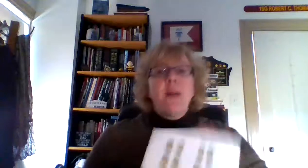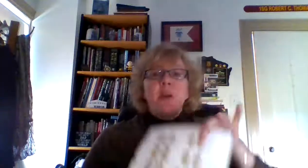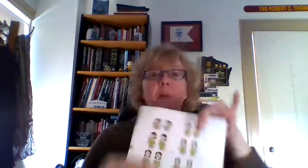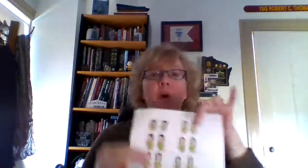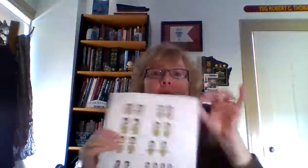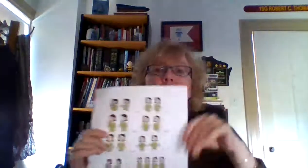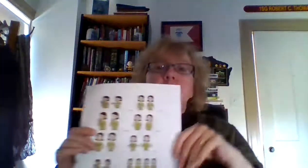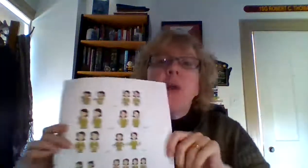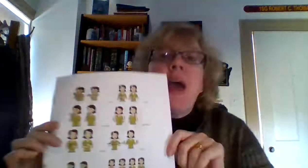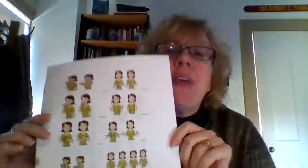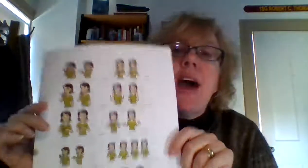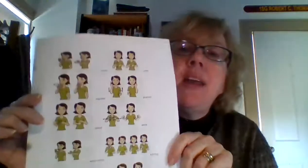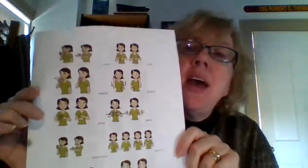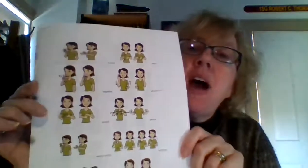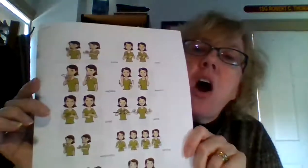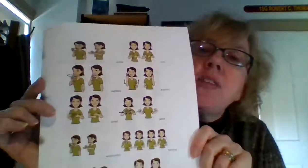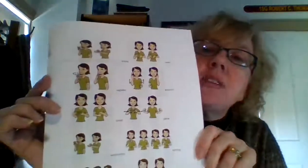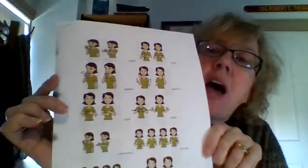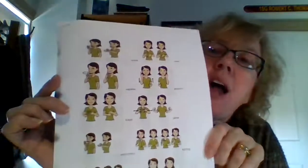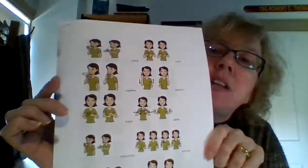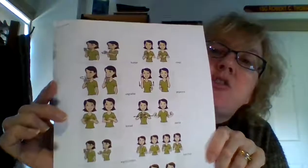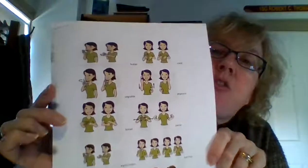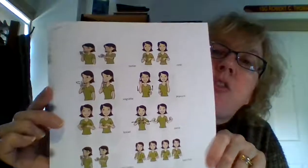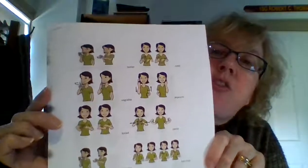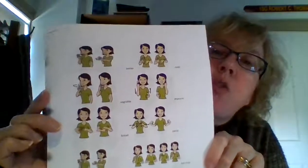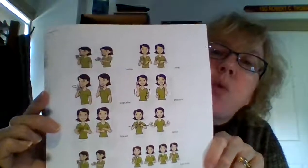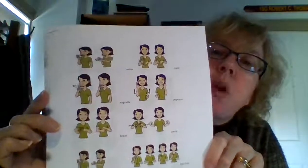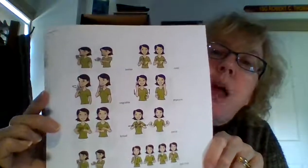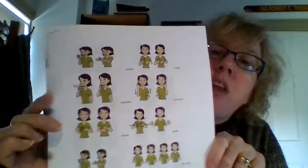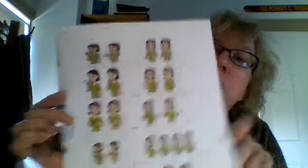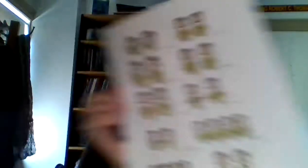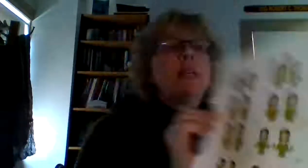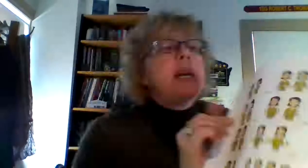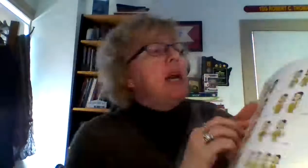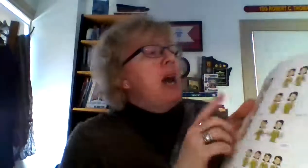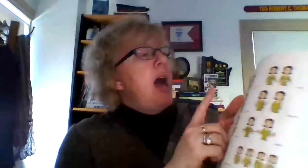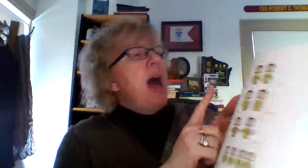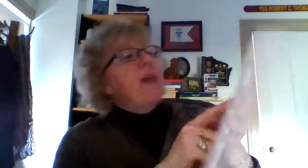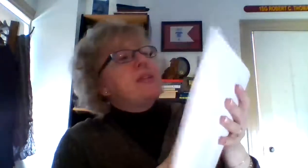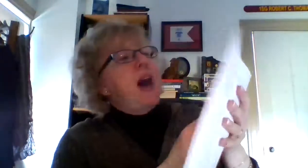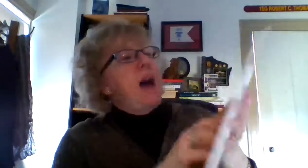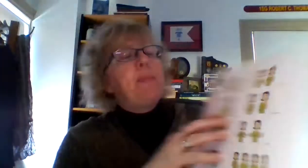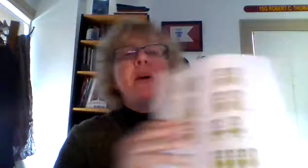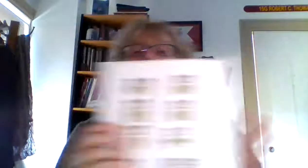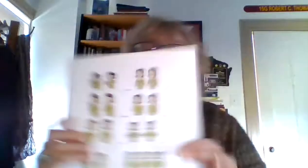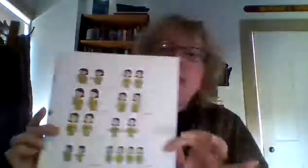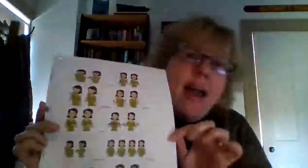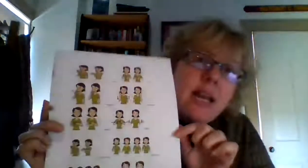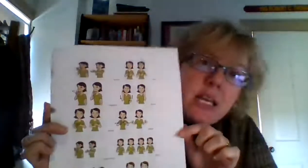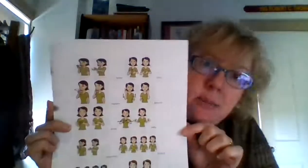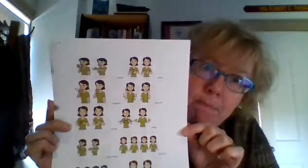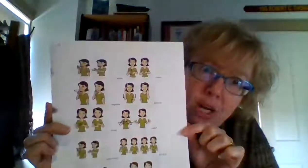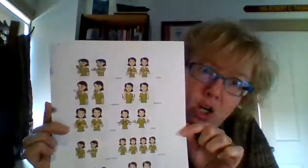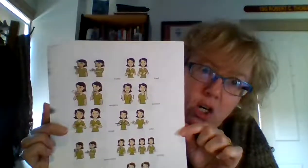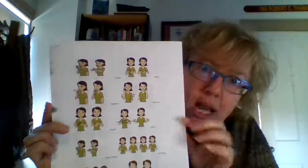going to post, but I don't have yet, are the signs for food. And you will see at the top, the sign is butter.